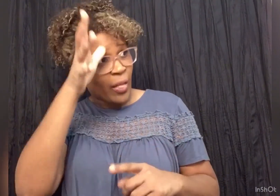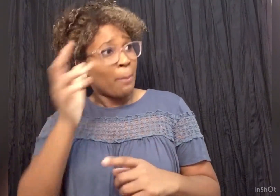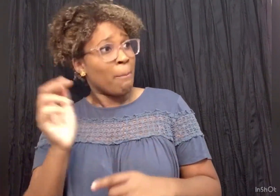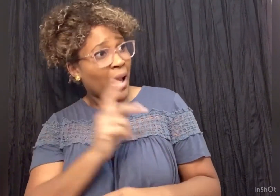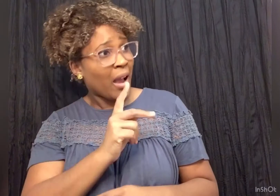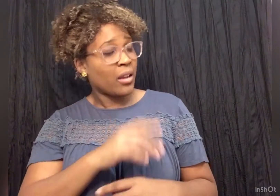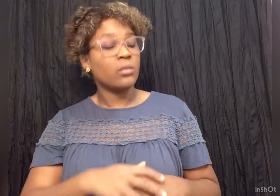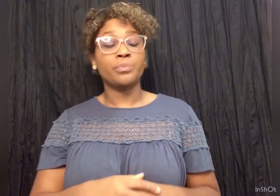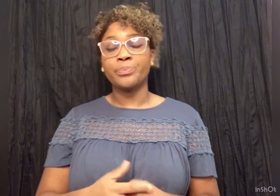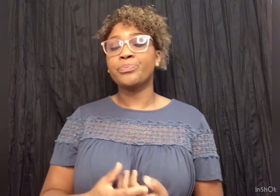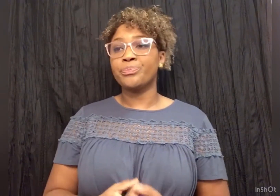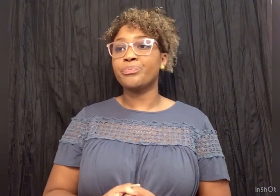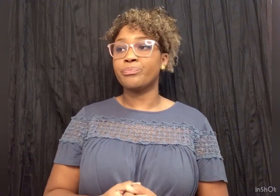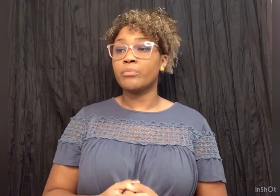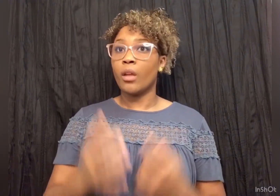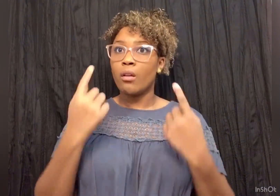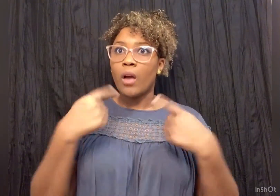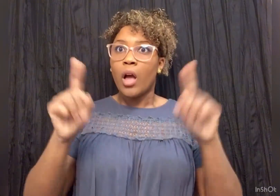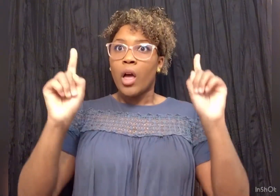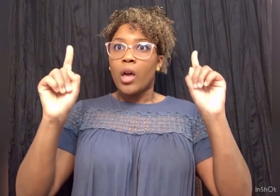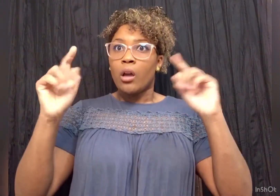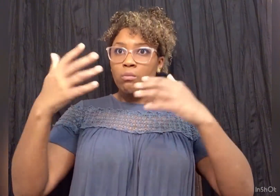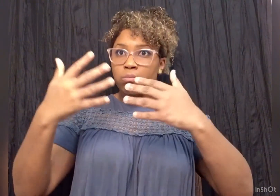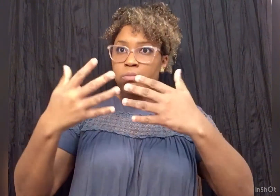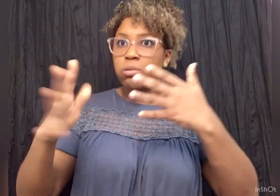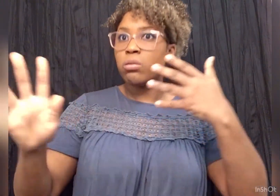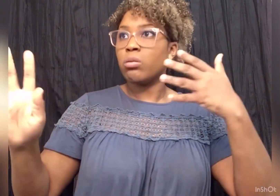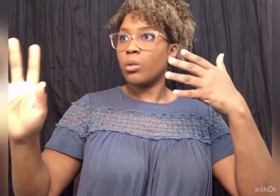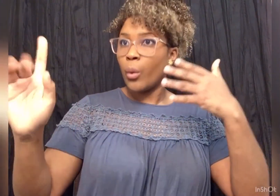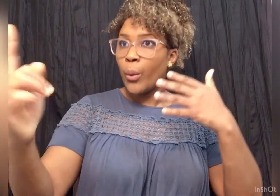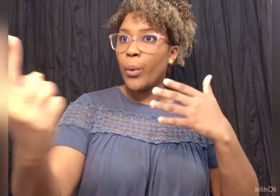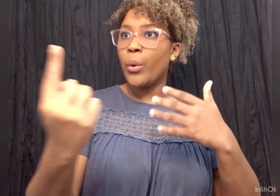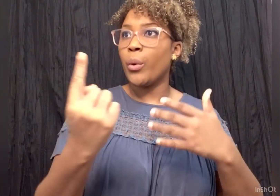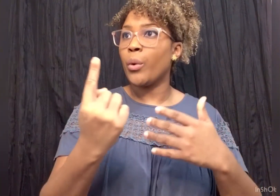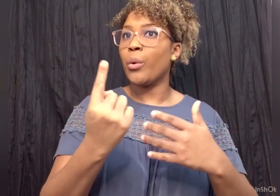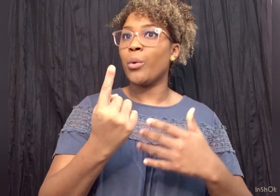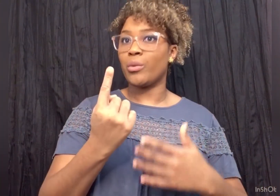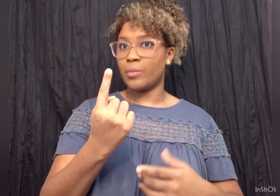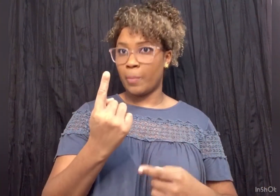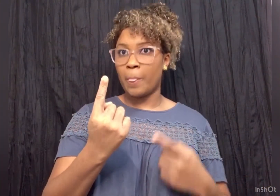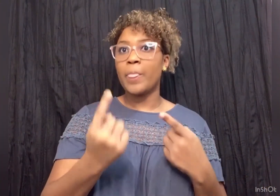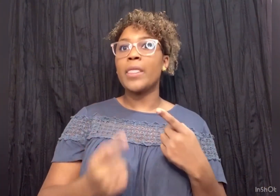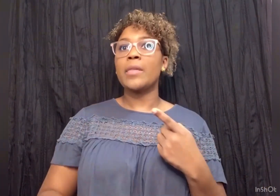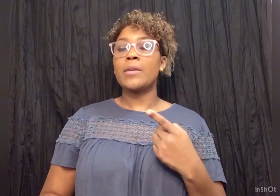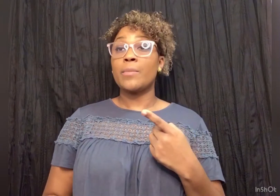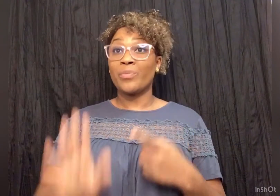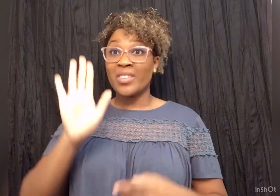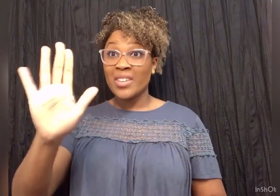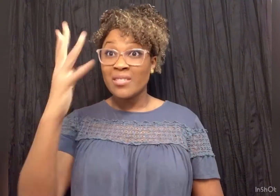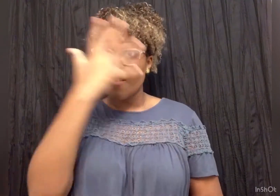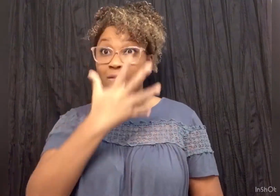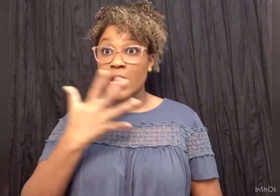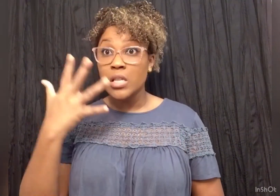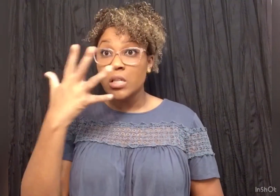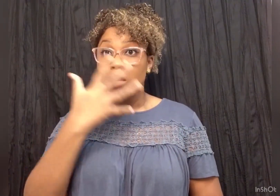At last, the door opened and he appeared. His face was drained of